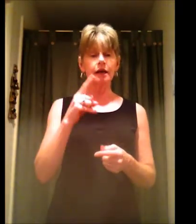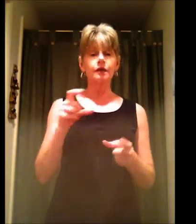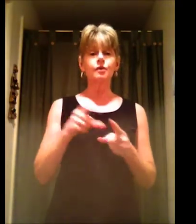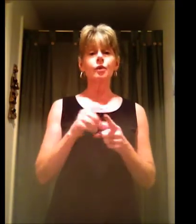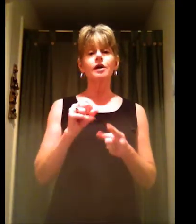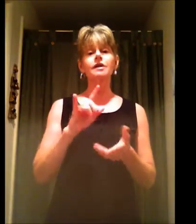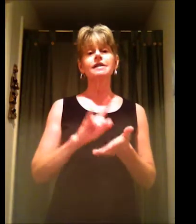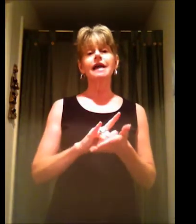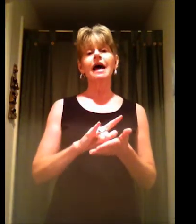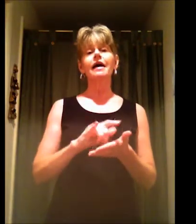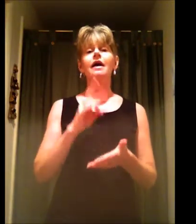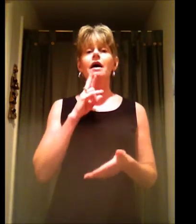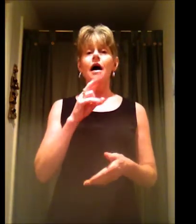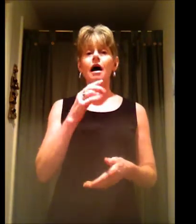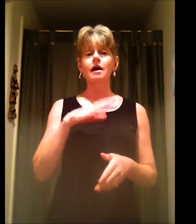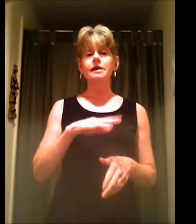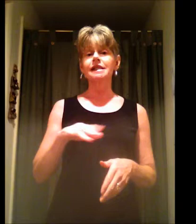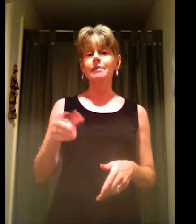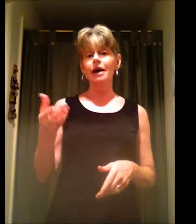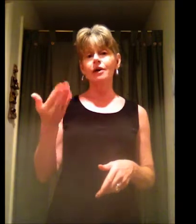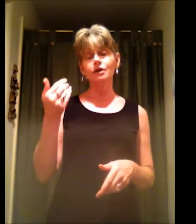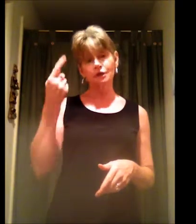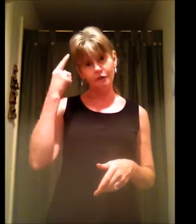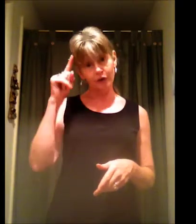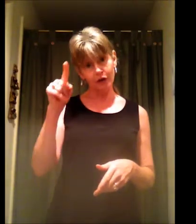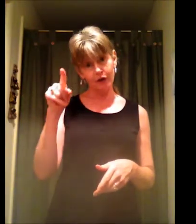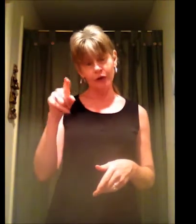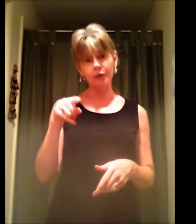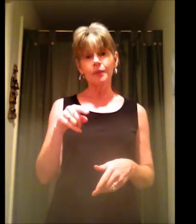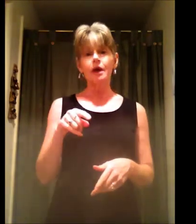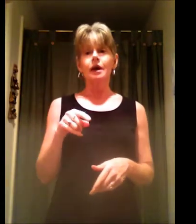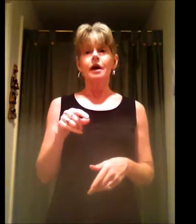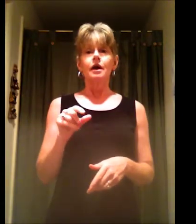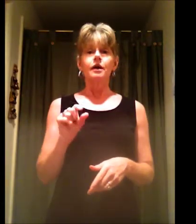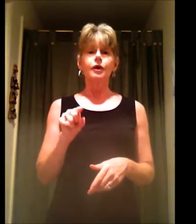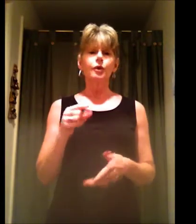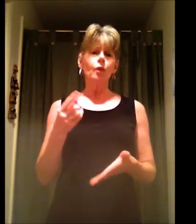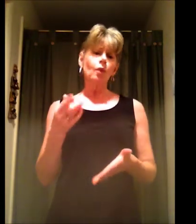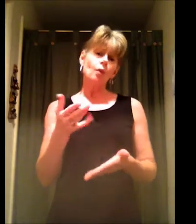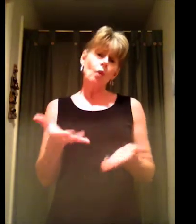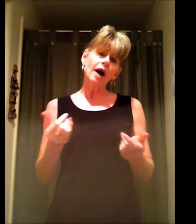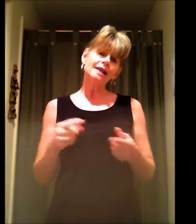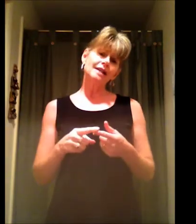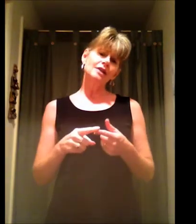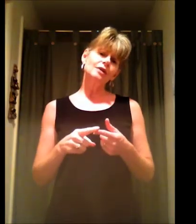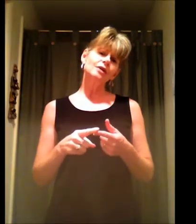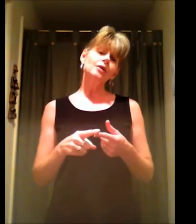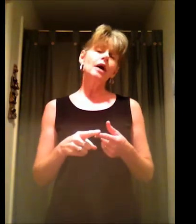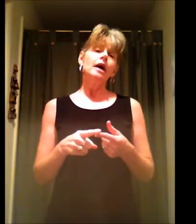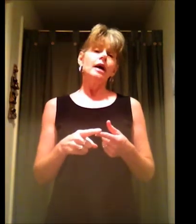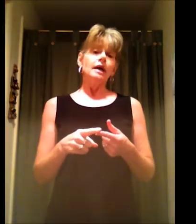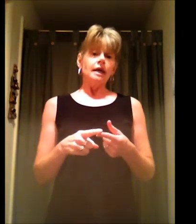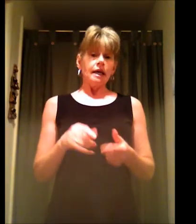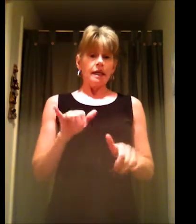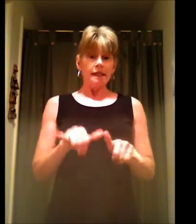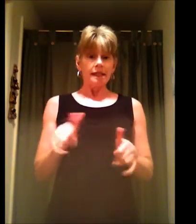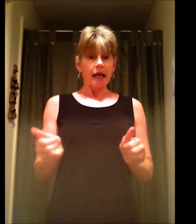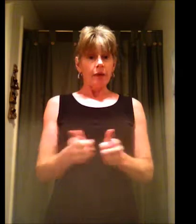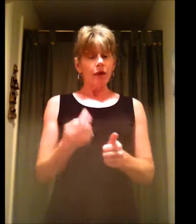understand words that are spelled for you, you want to stay with